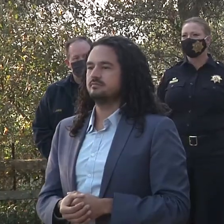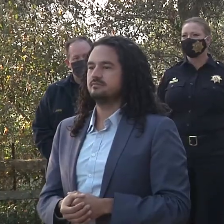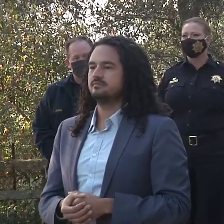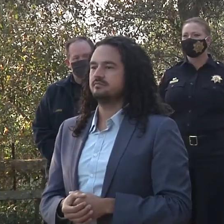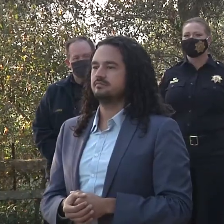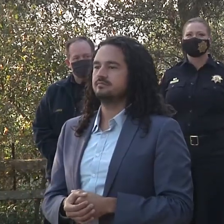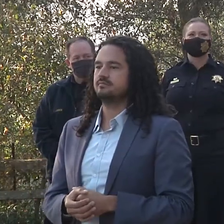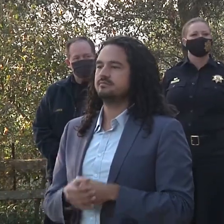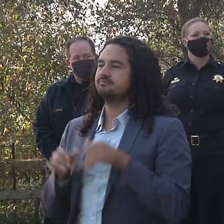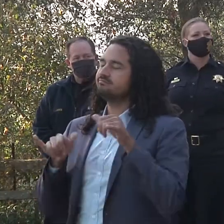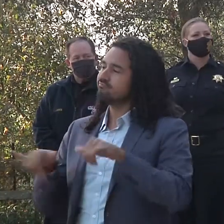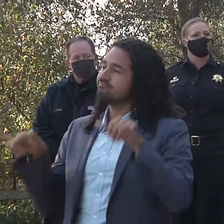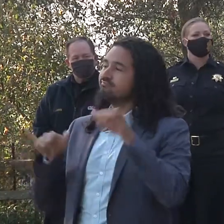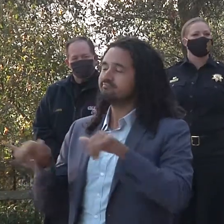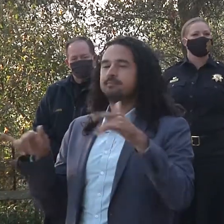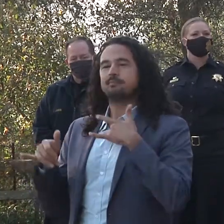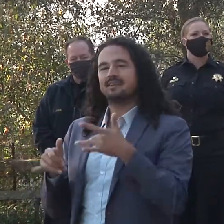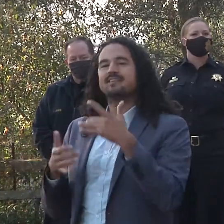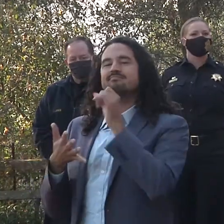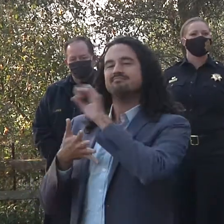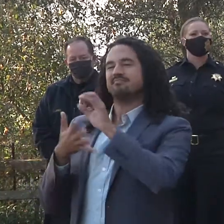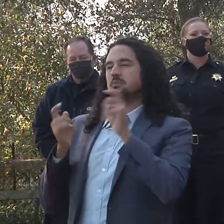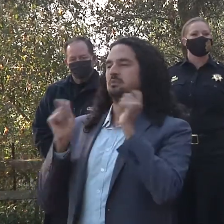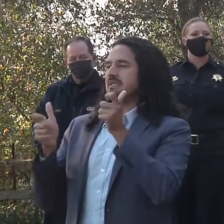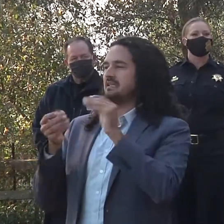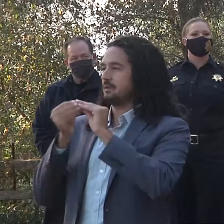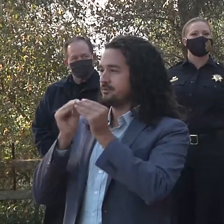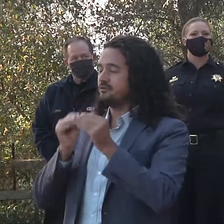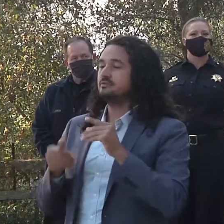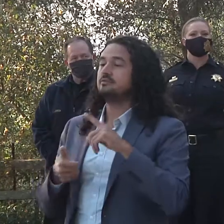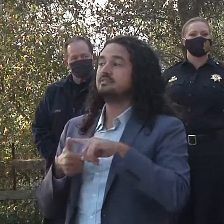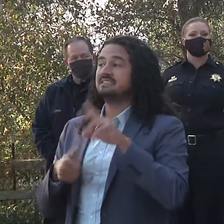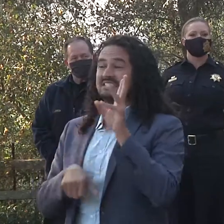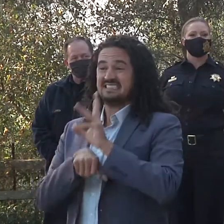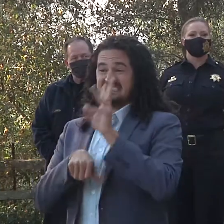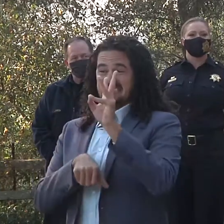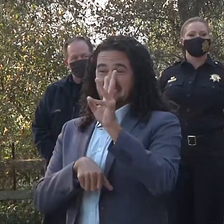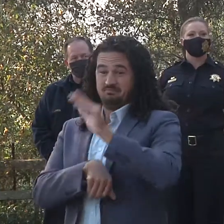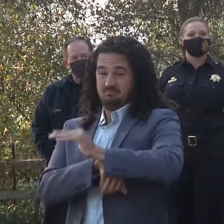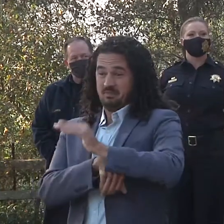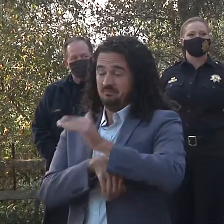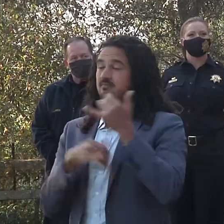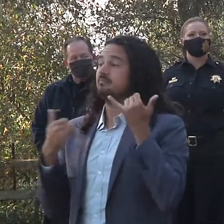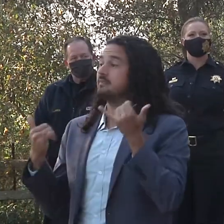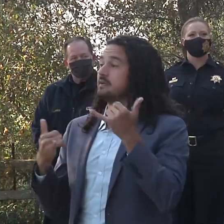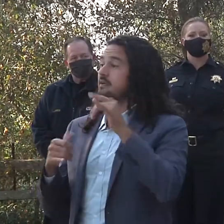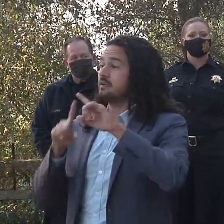a quick update on the incident. As of 6 p.m. this evening, the CZU Lightning Complex is